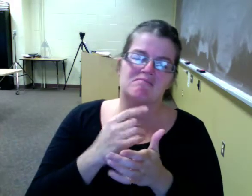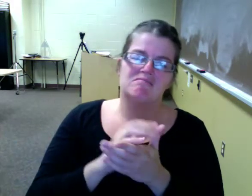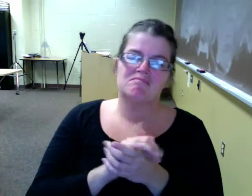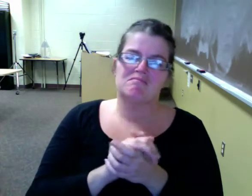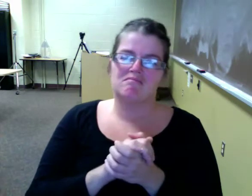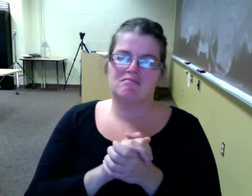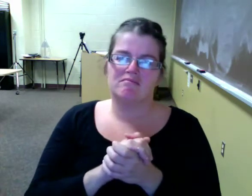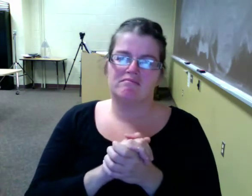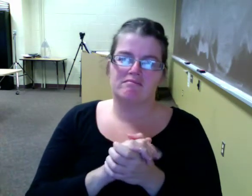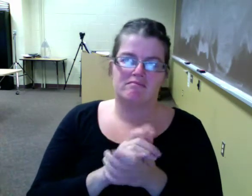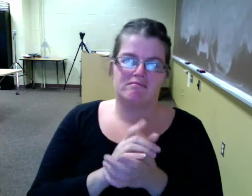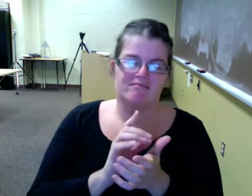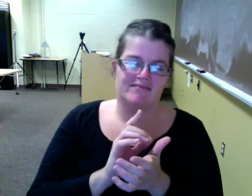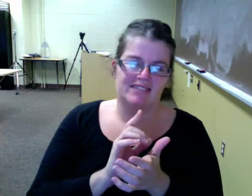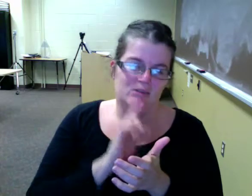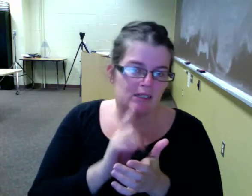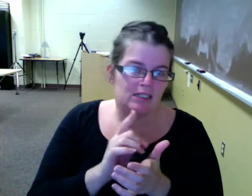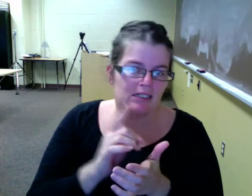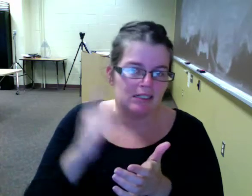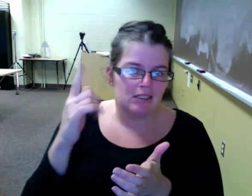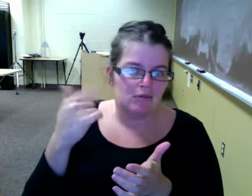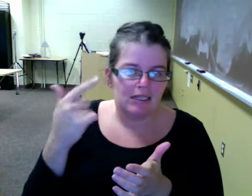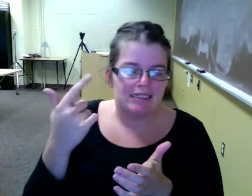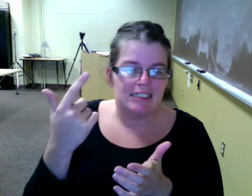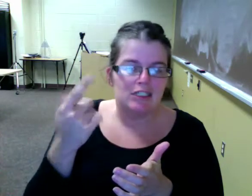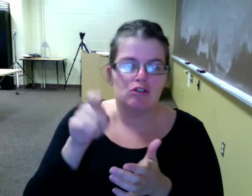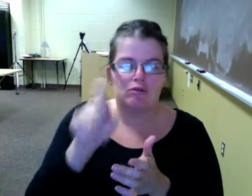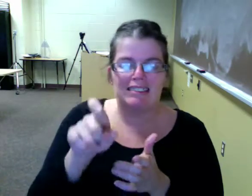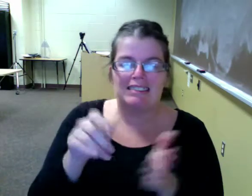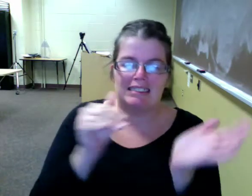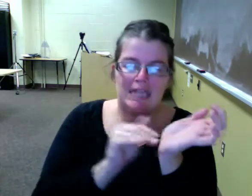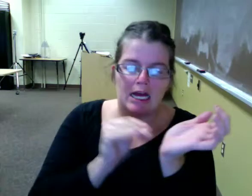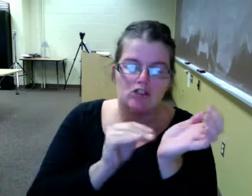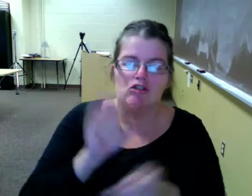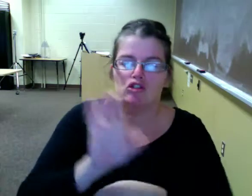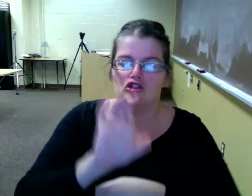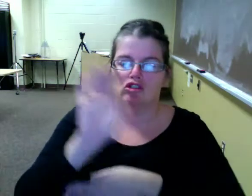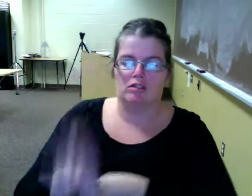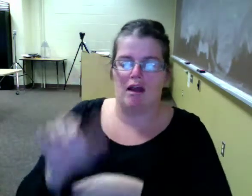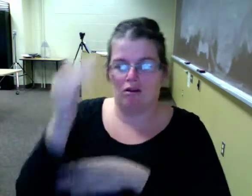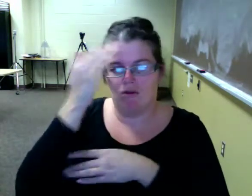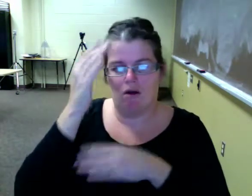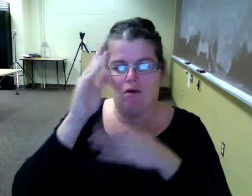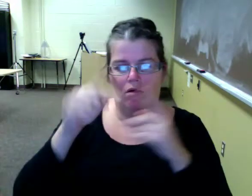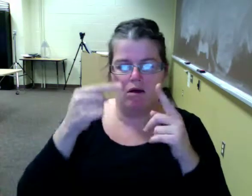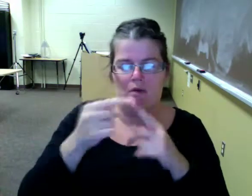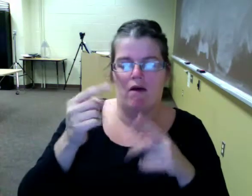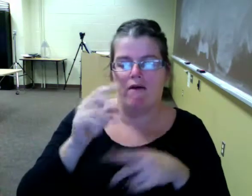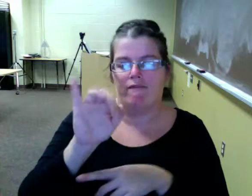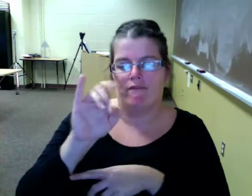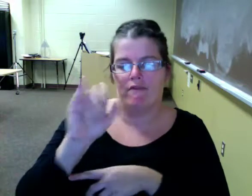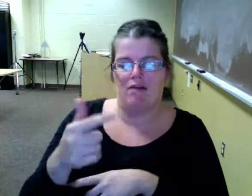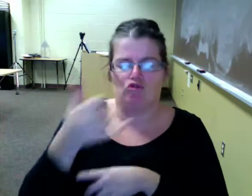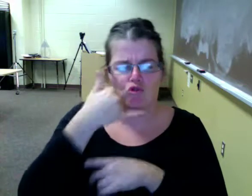is crazy. Here's the name of a doctor in Chicago who knows about fasting. Call this woman up. And